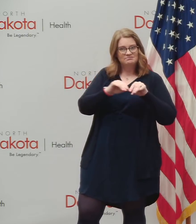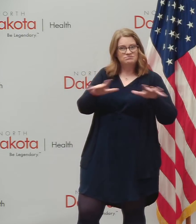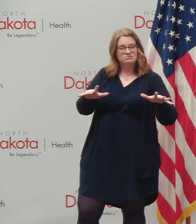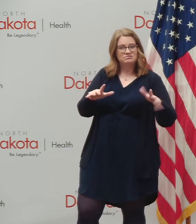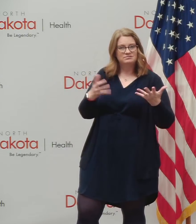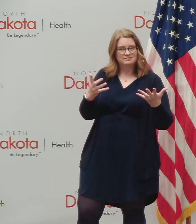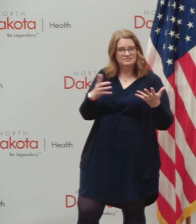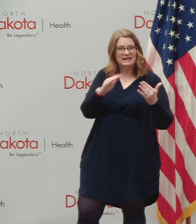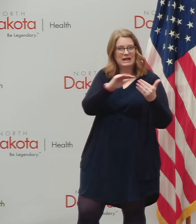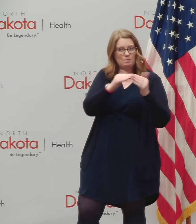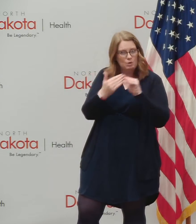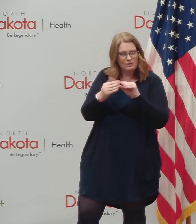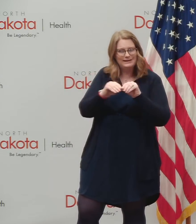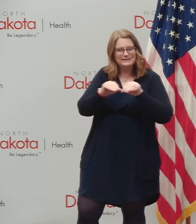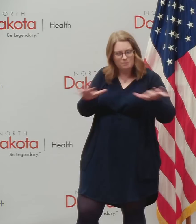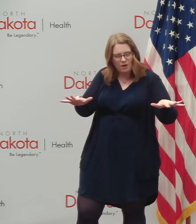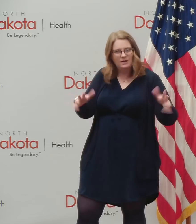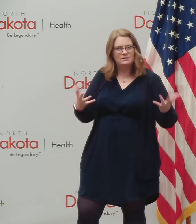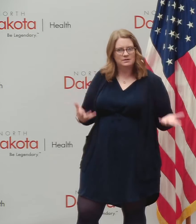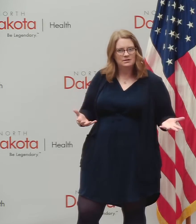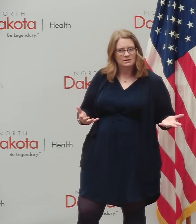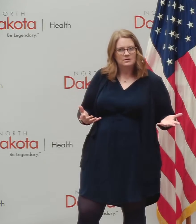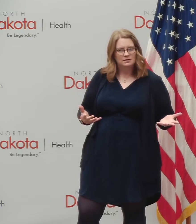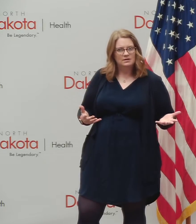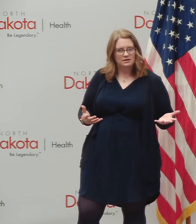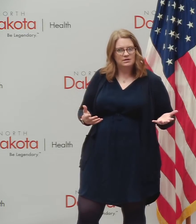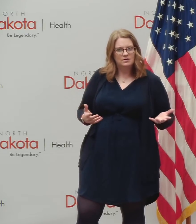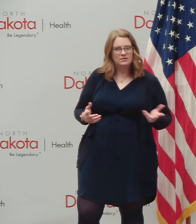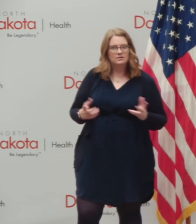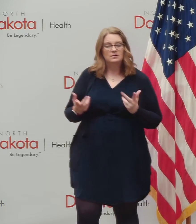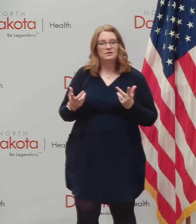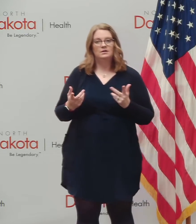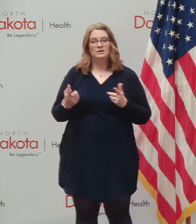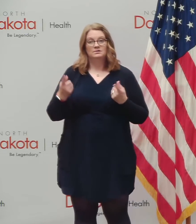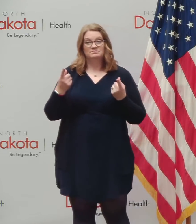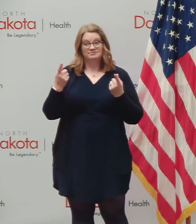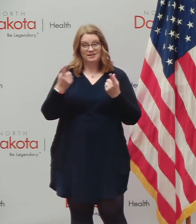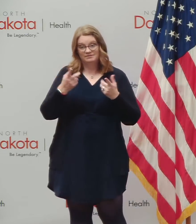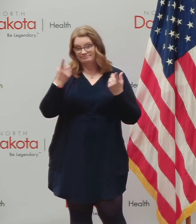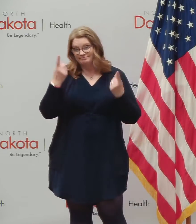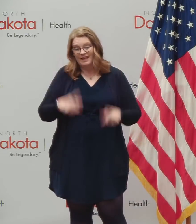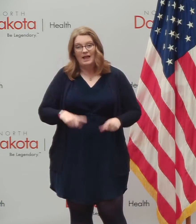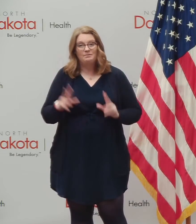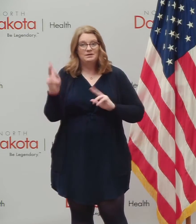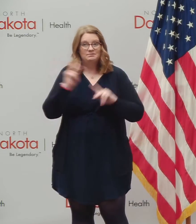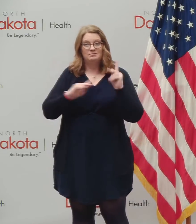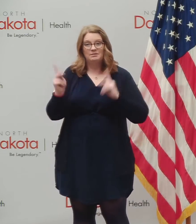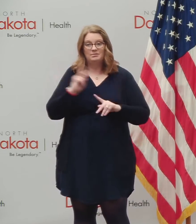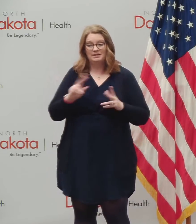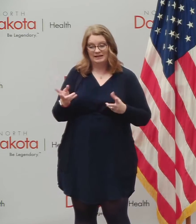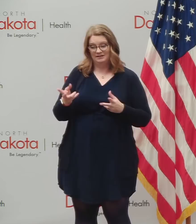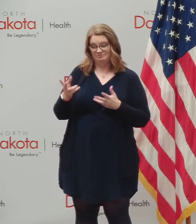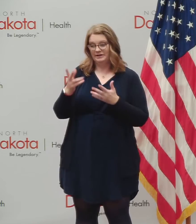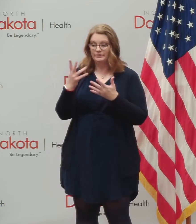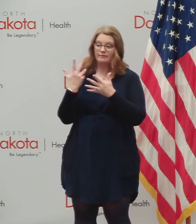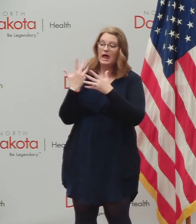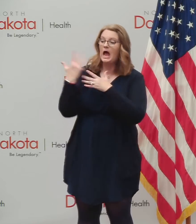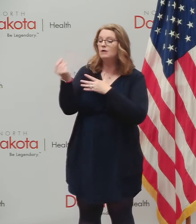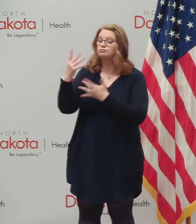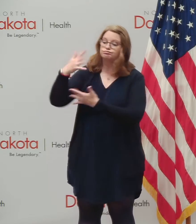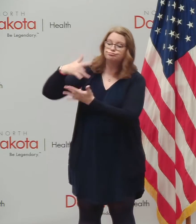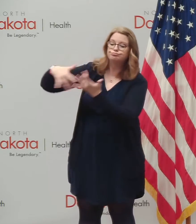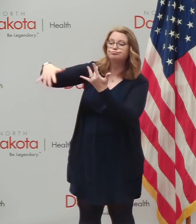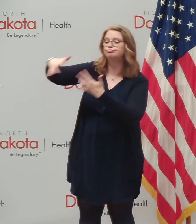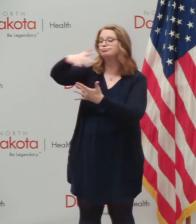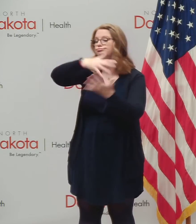this virus in the community getting into the workforce, and that workforce bringing it in to those facilities. And so